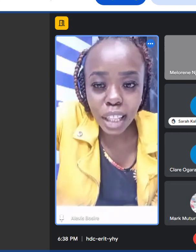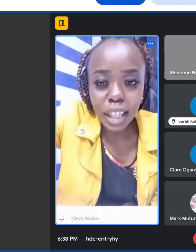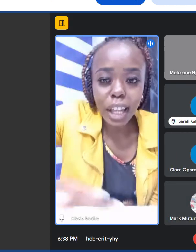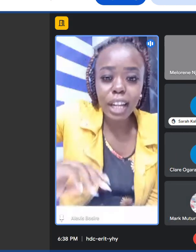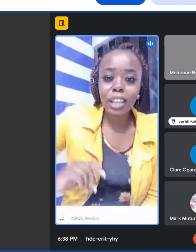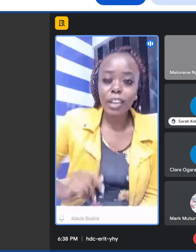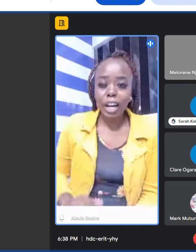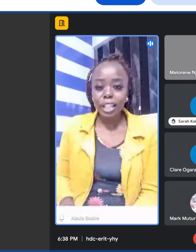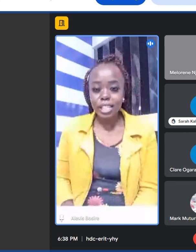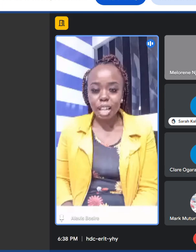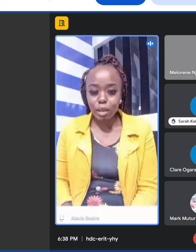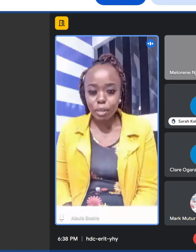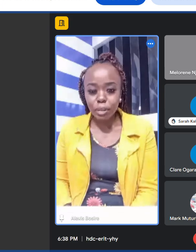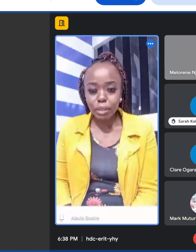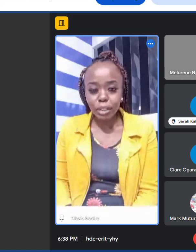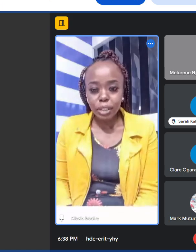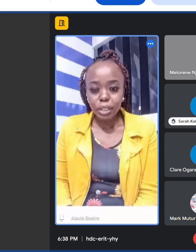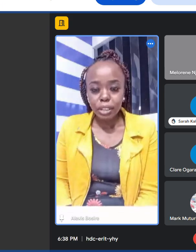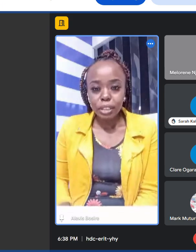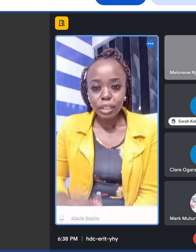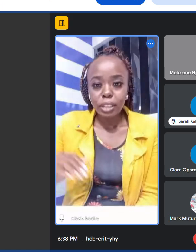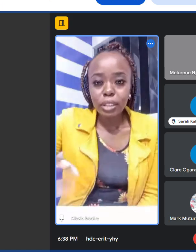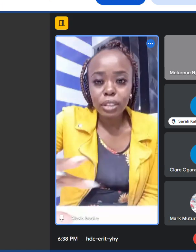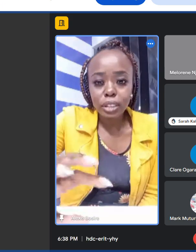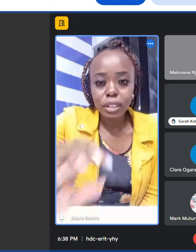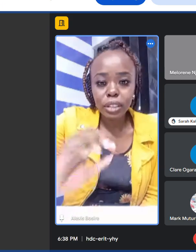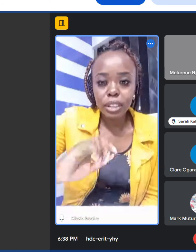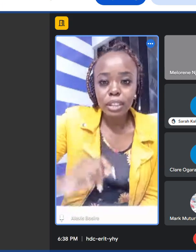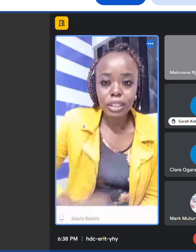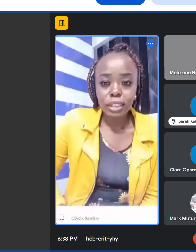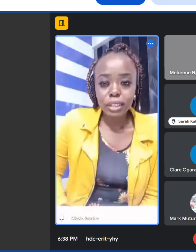Kenneth. Kenneth, your hand is up.